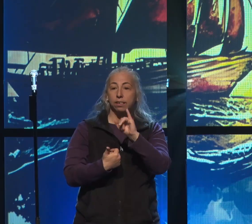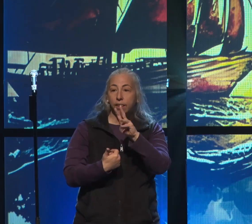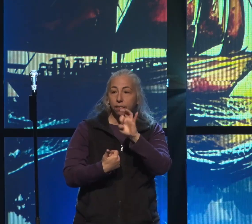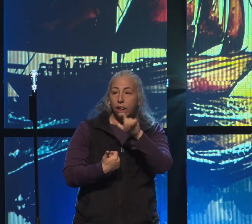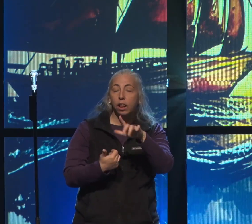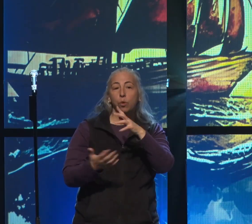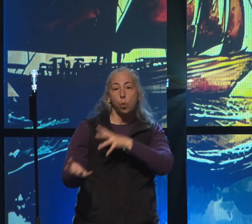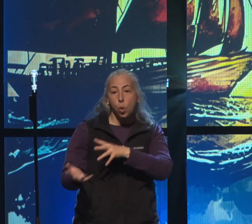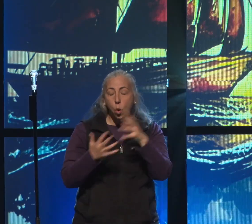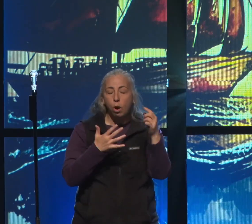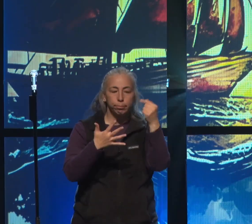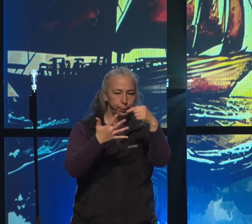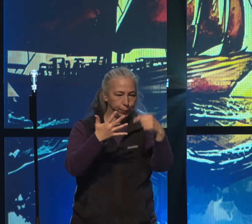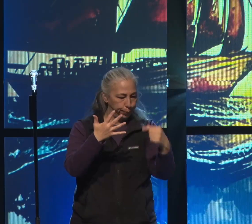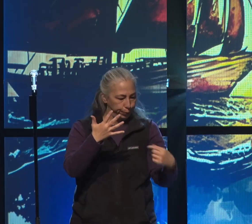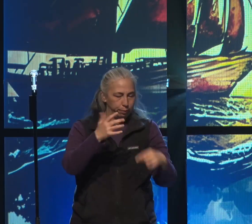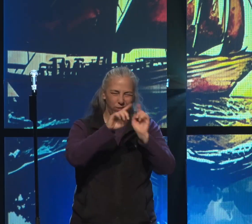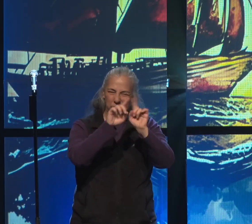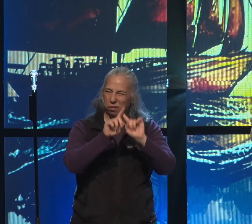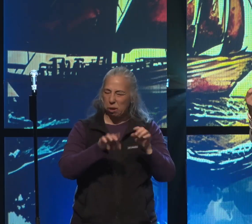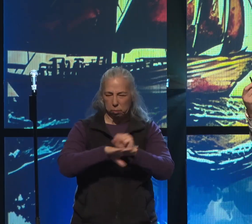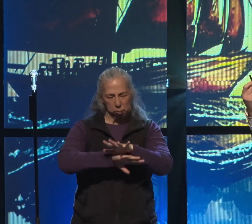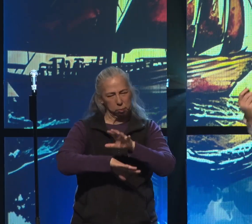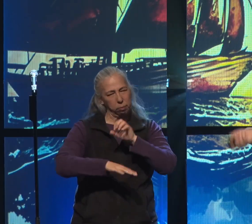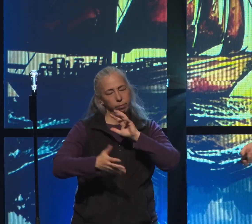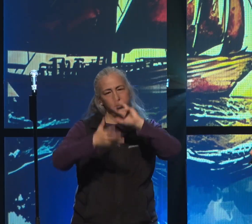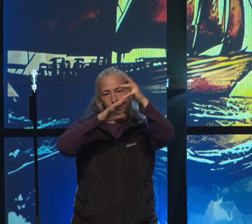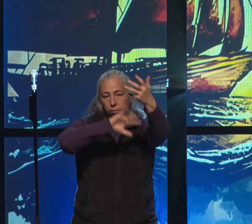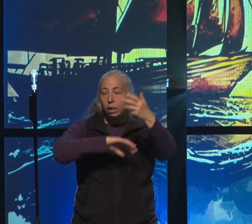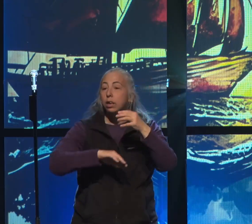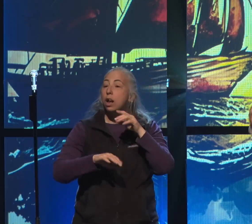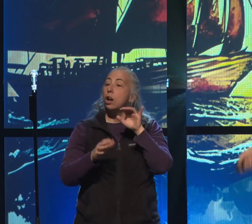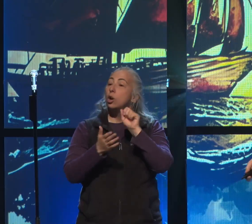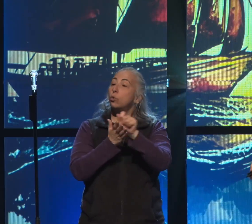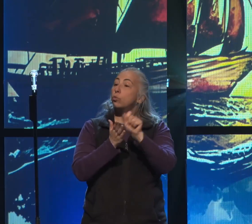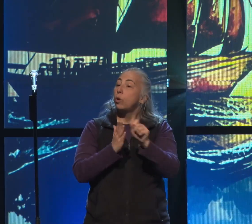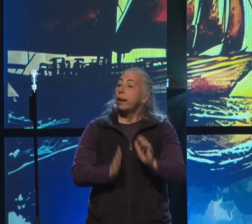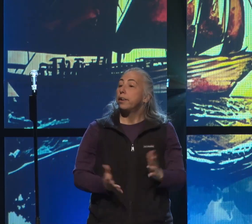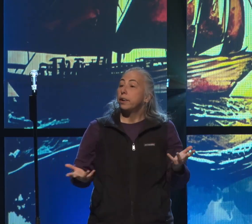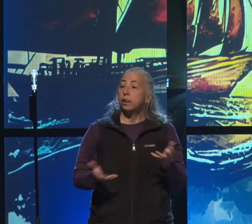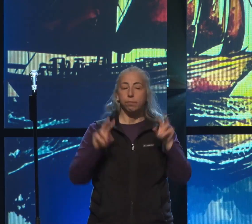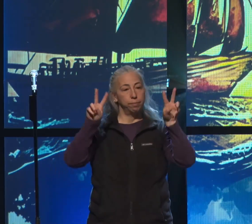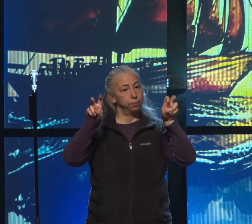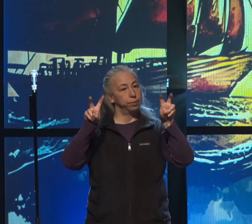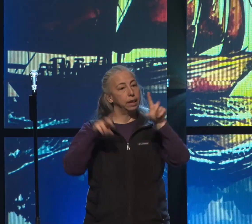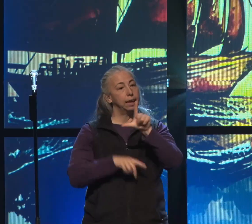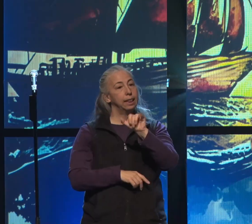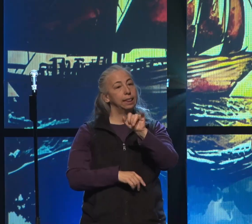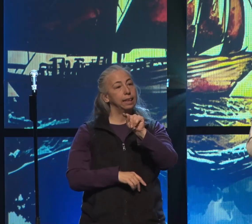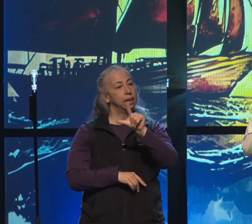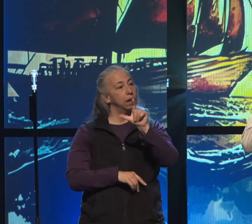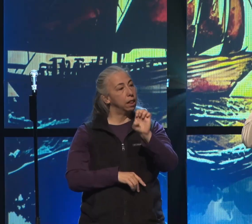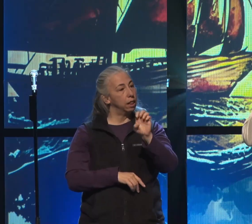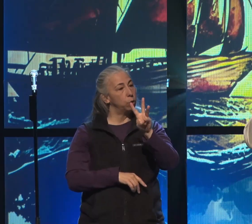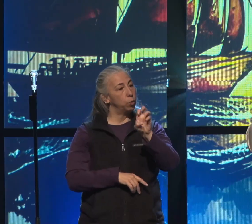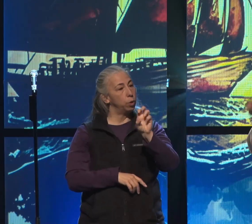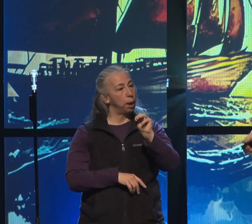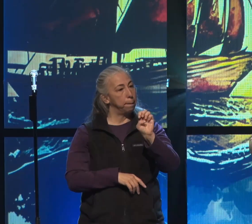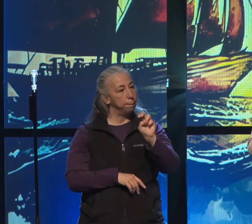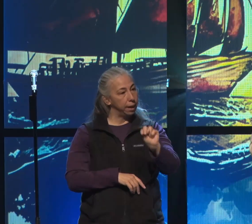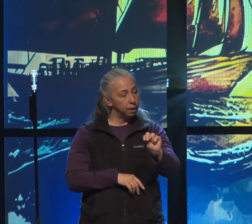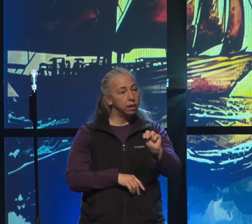of things happening. But she wrote the novel Little Women. Maybe you've heard of that. And she also wrote